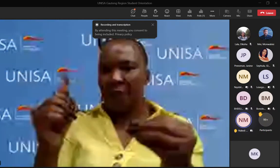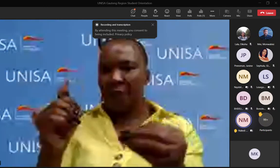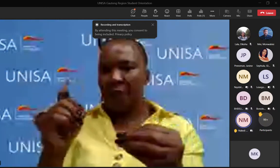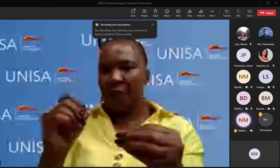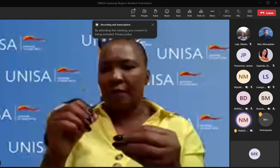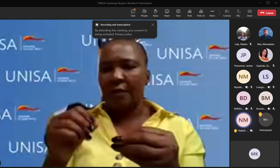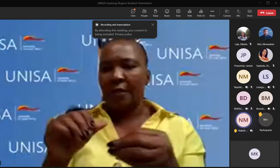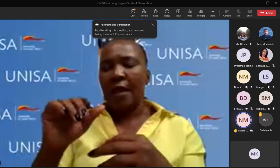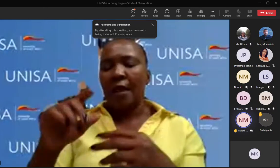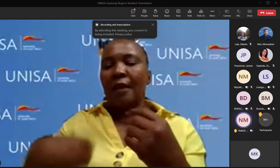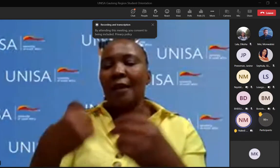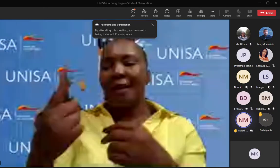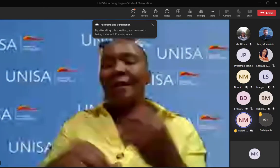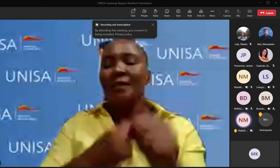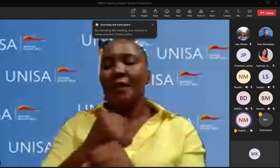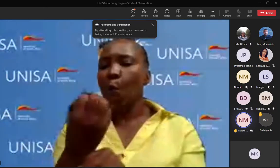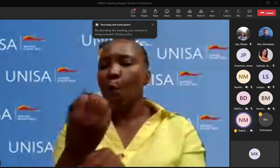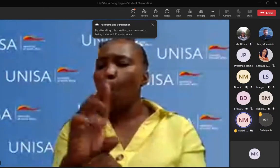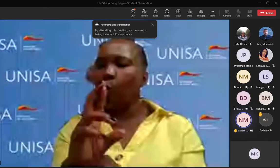not